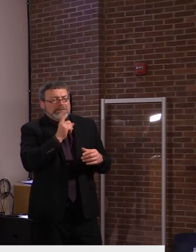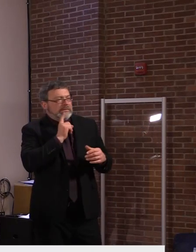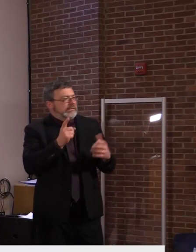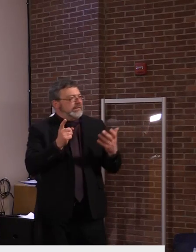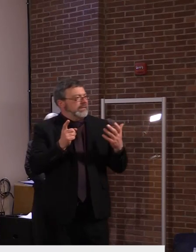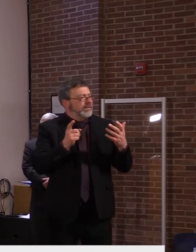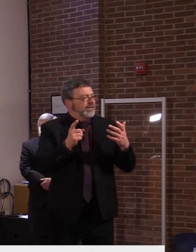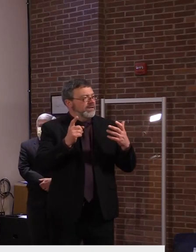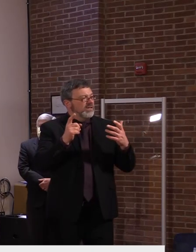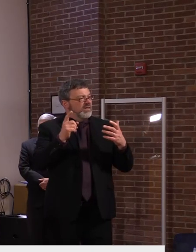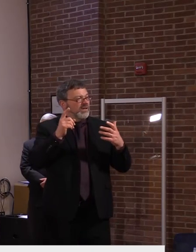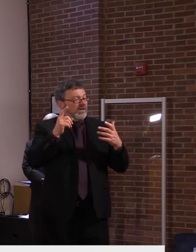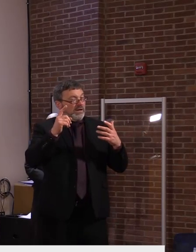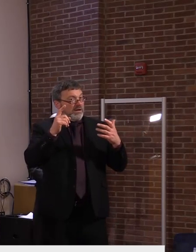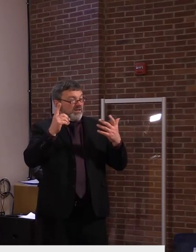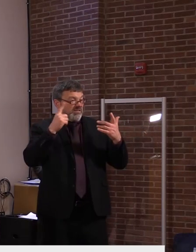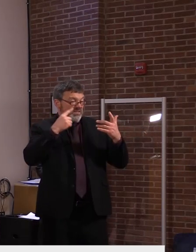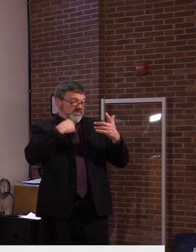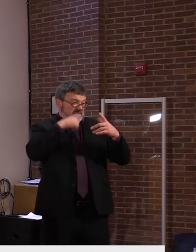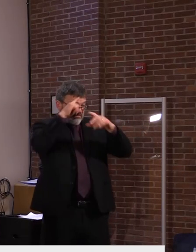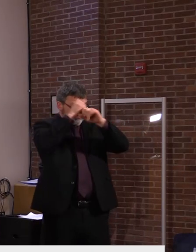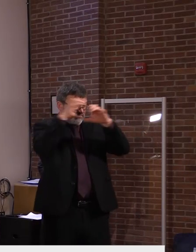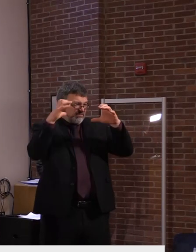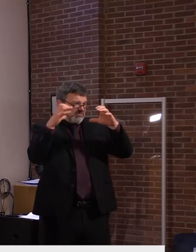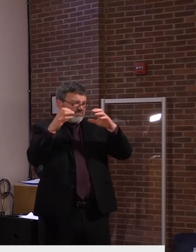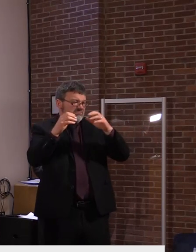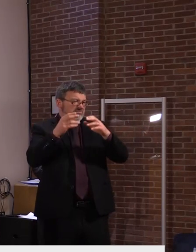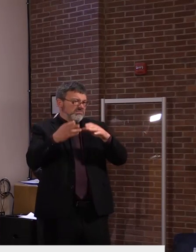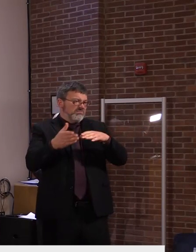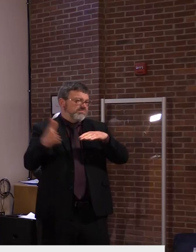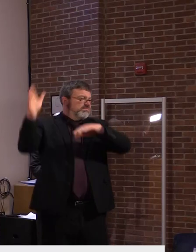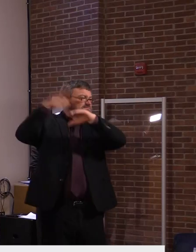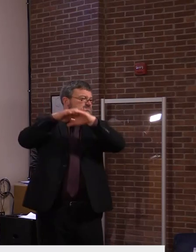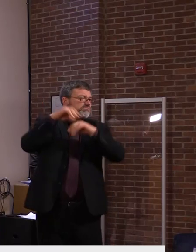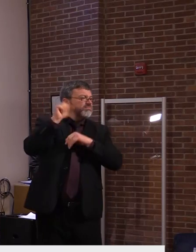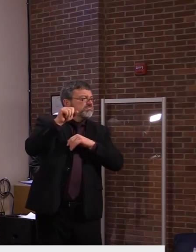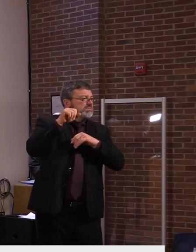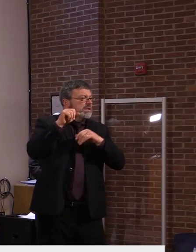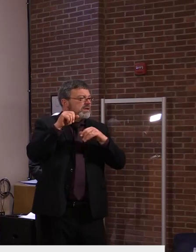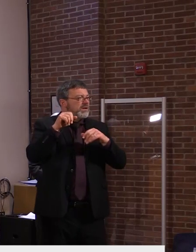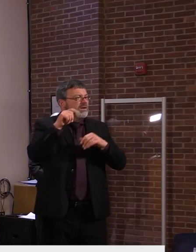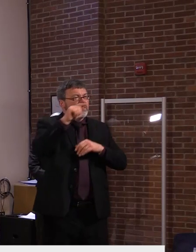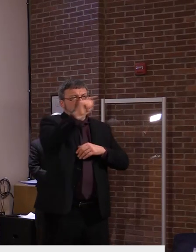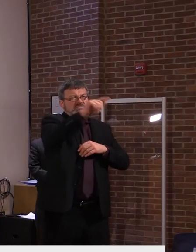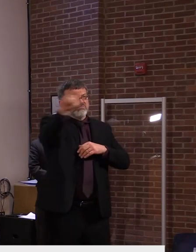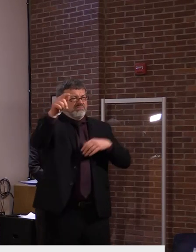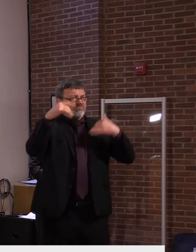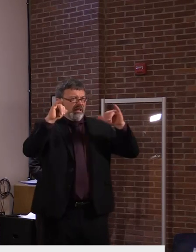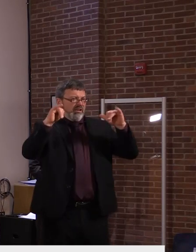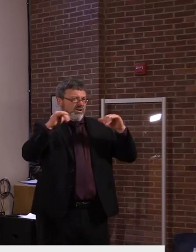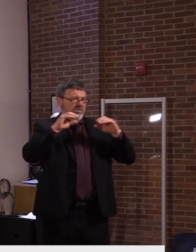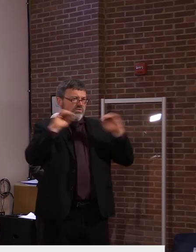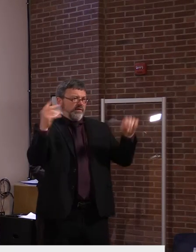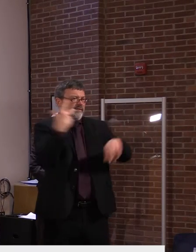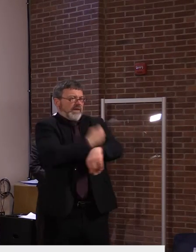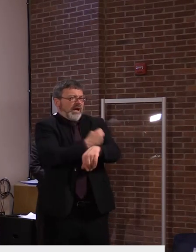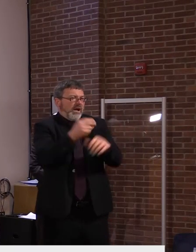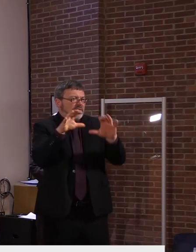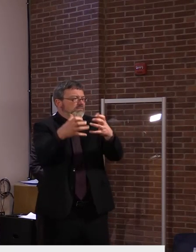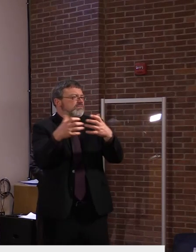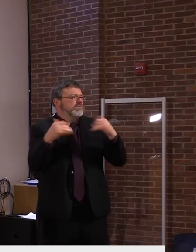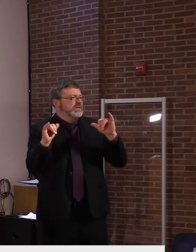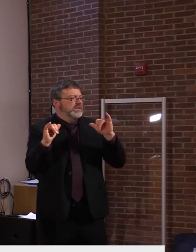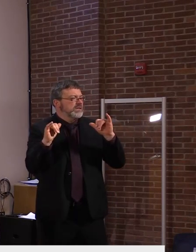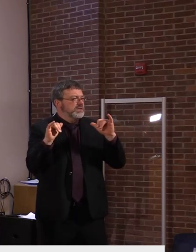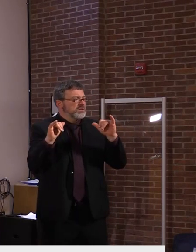expected because there are still a number of people unvaccinated at this point in time, so upwards to 100,000